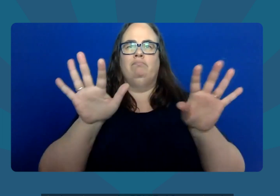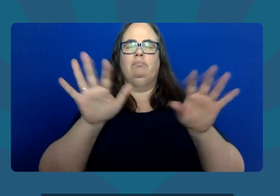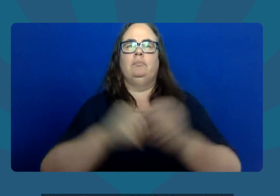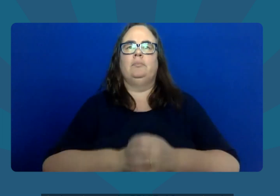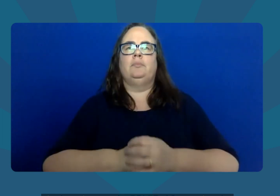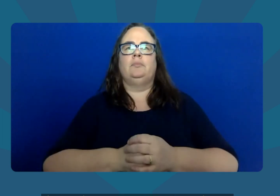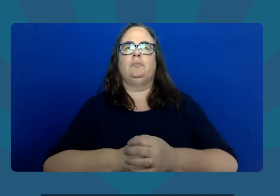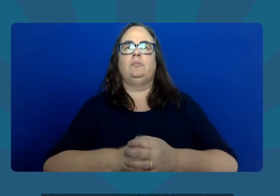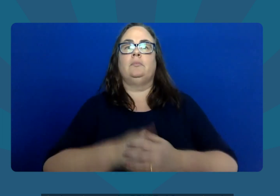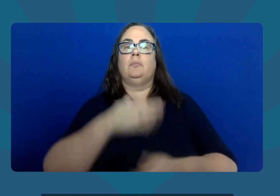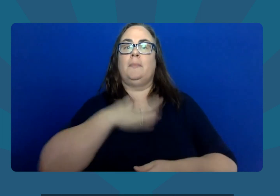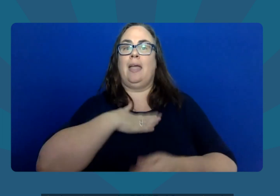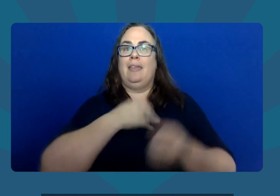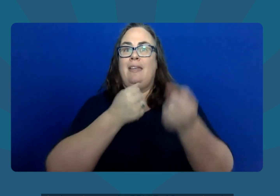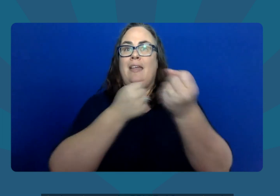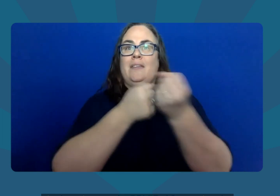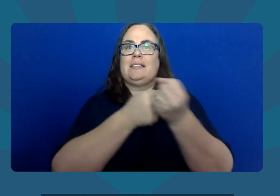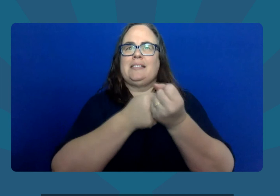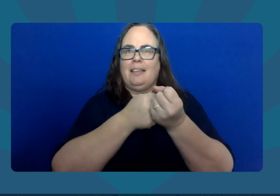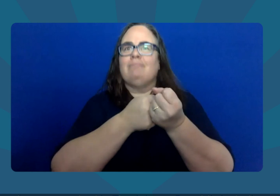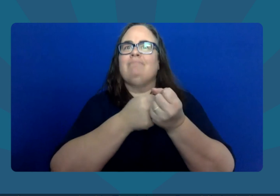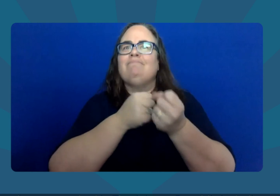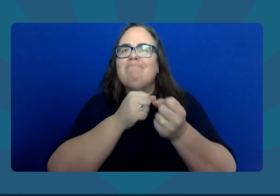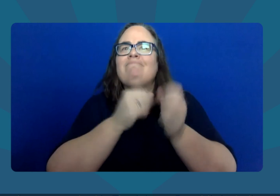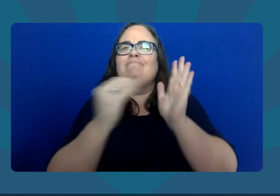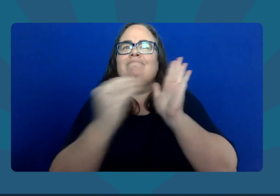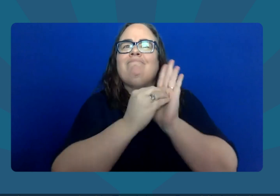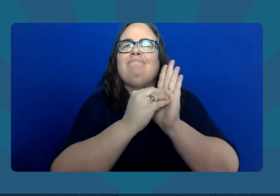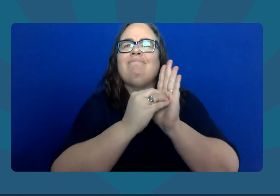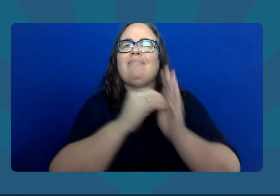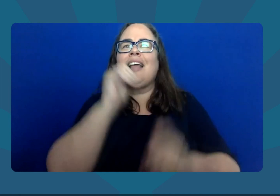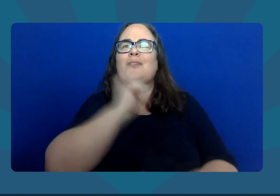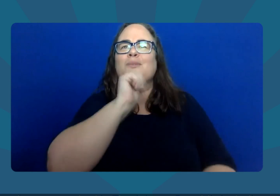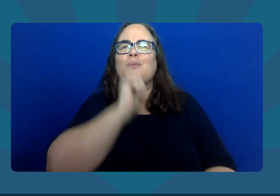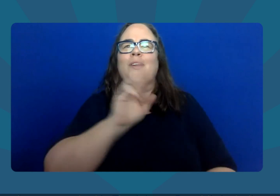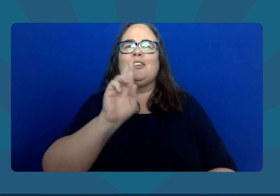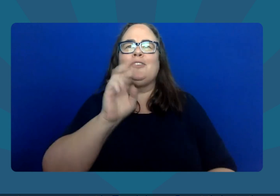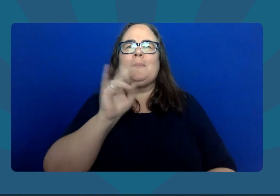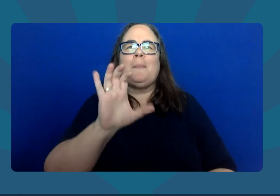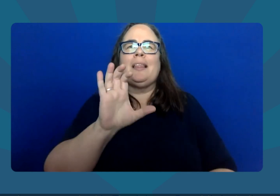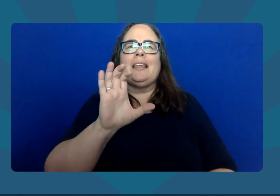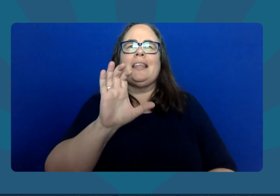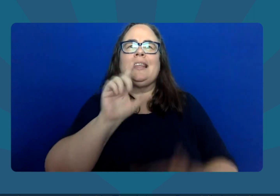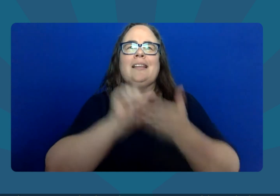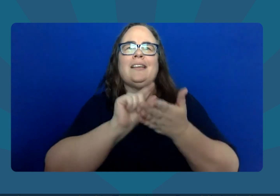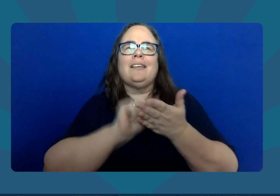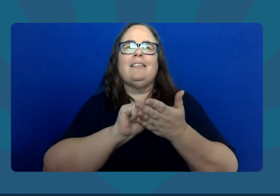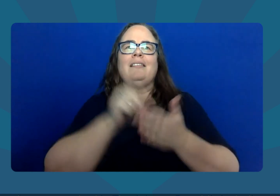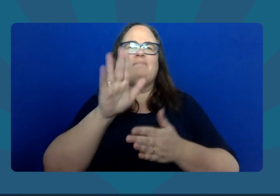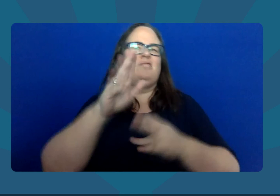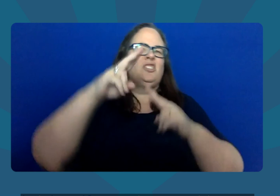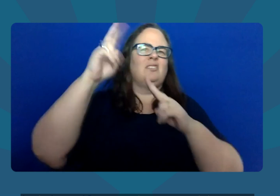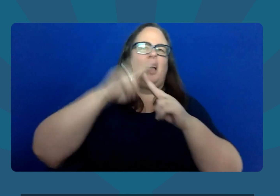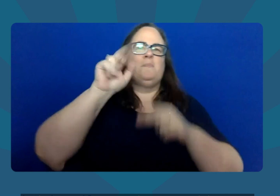tragic COVID-19 pandemic. My advocacy resulted in the Arizona Republic